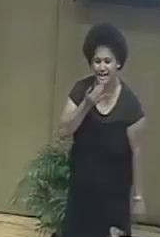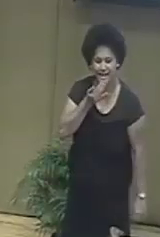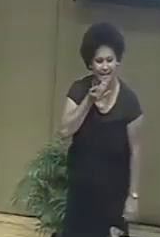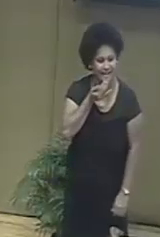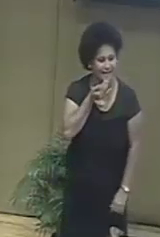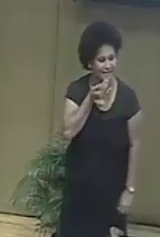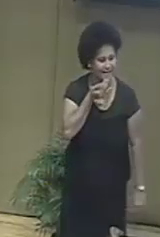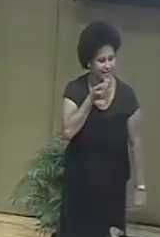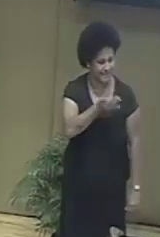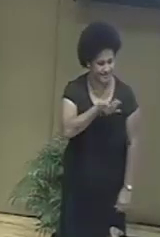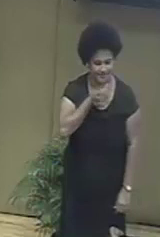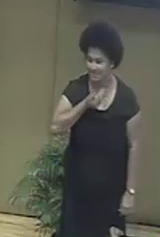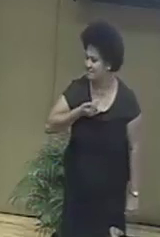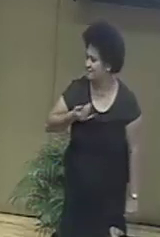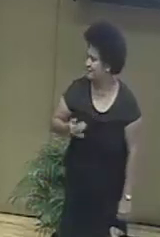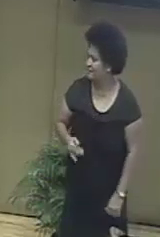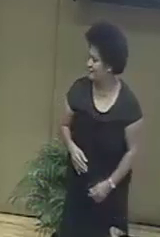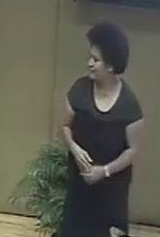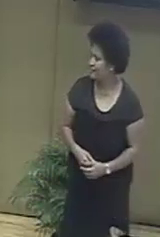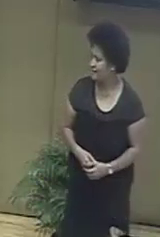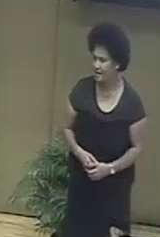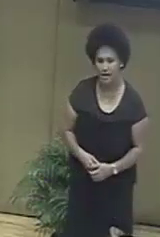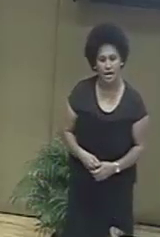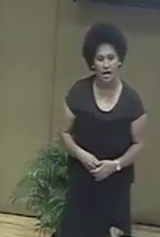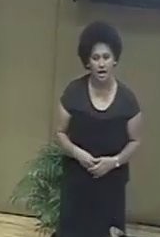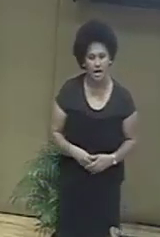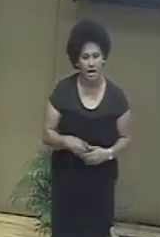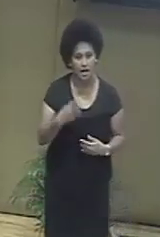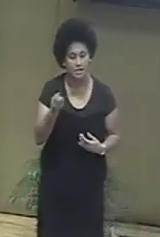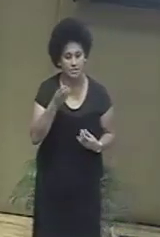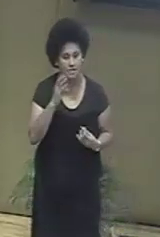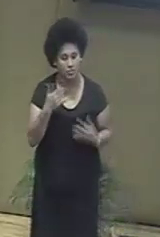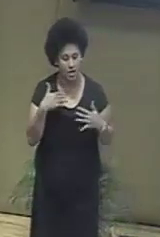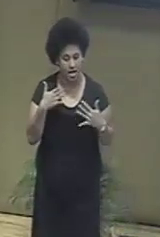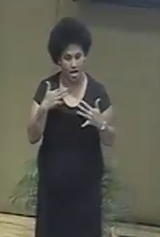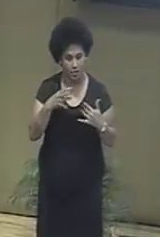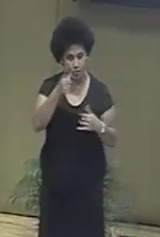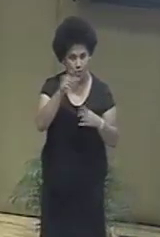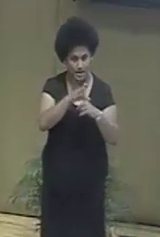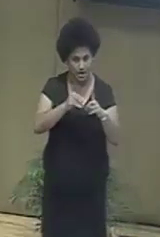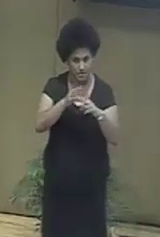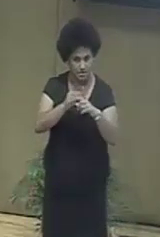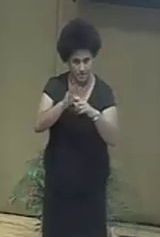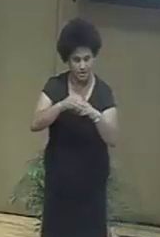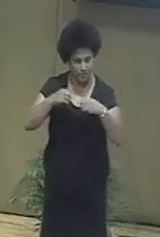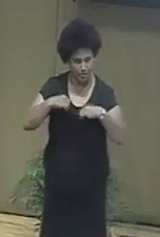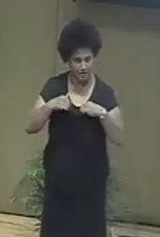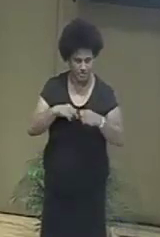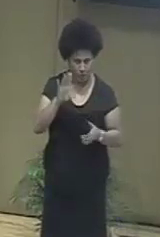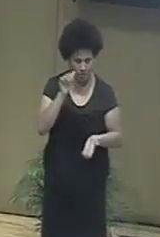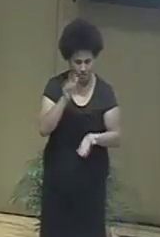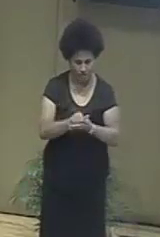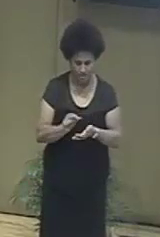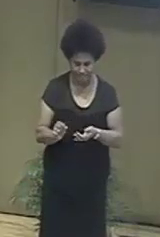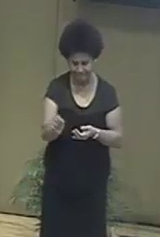Thanks, Colin. Well, I think we saw some pretty impressive examples of practice there, so we're on the right